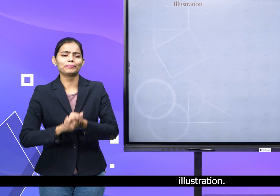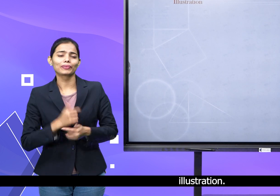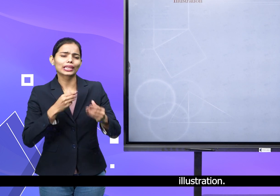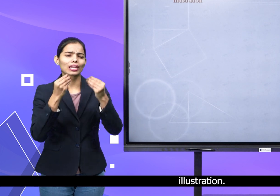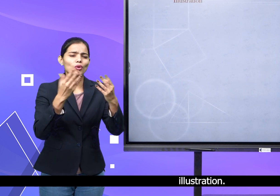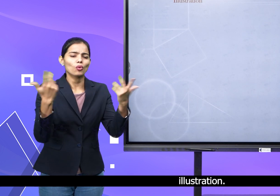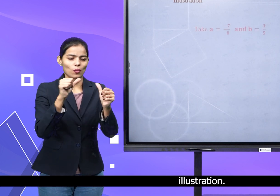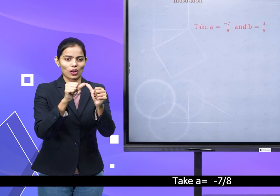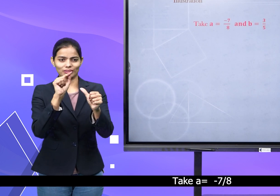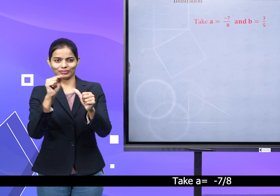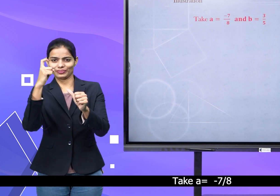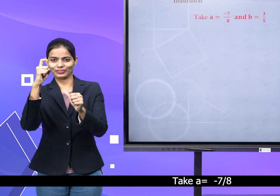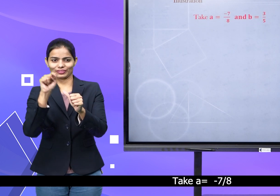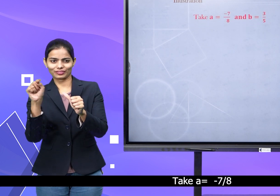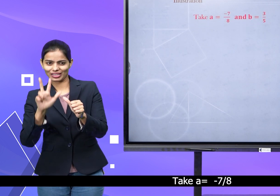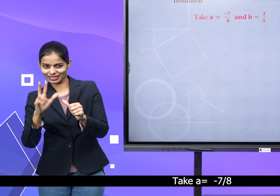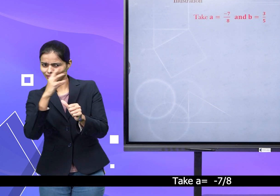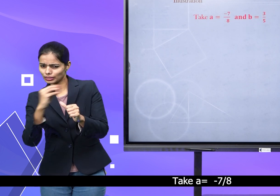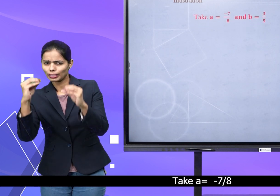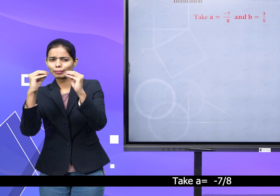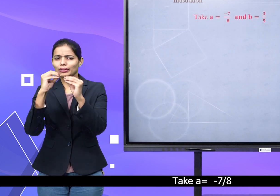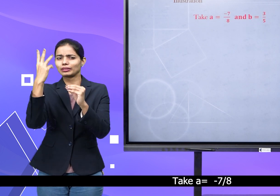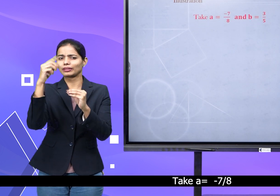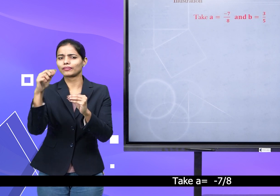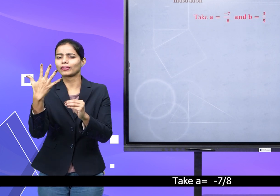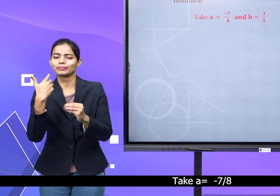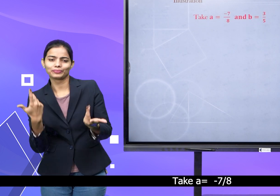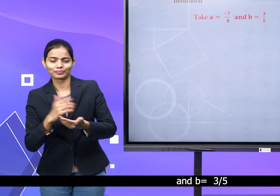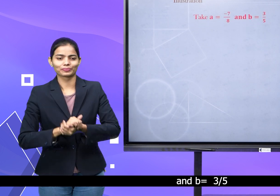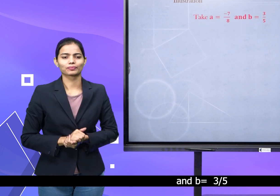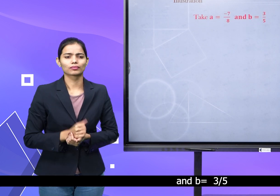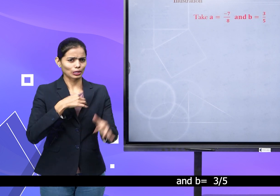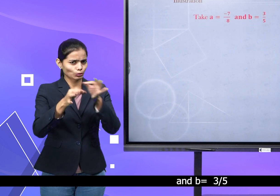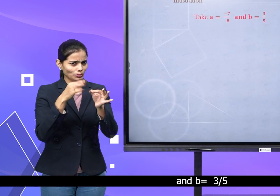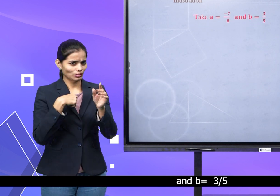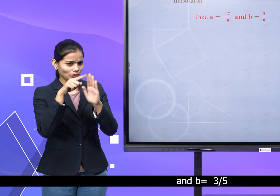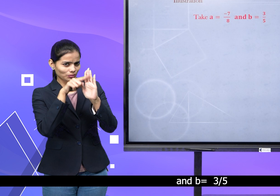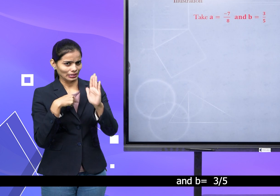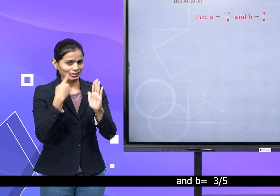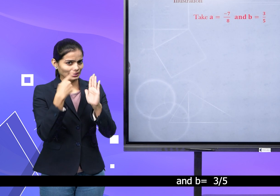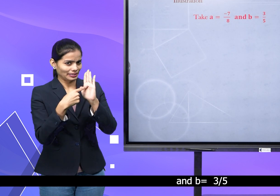Illustration. Take A is equal to minus 7 by 8 and B is equal to 3 by 5.